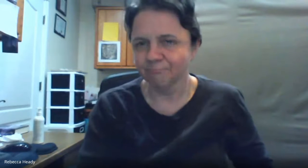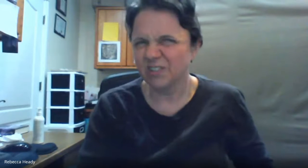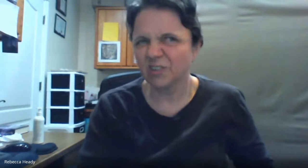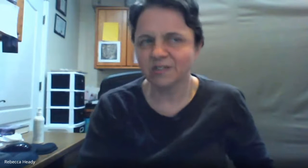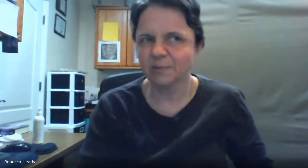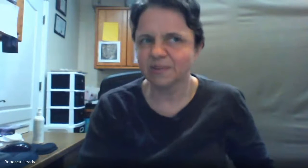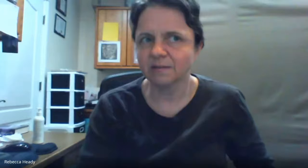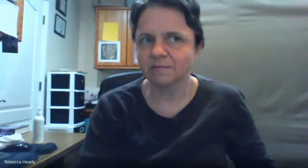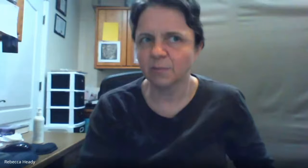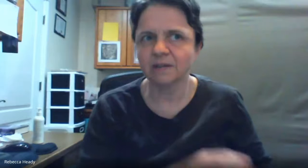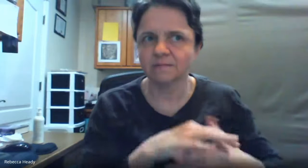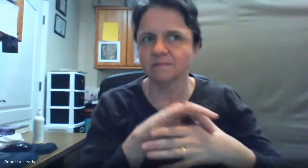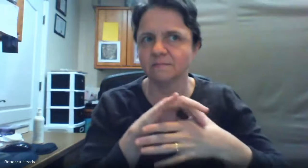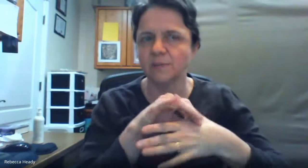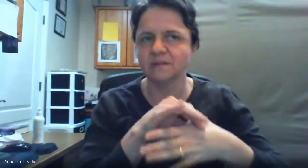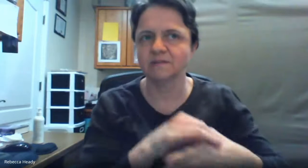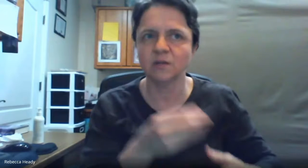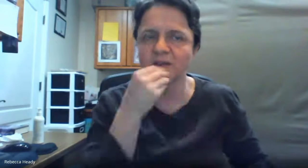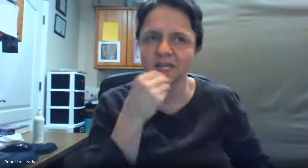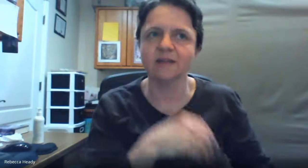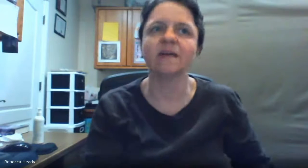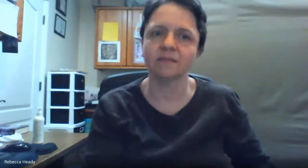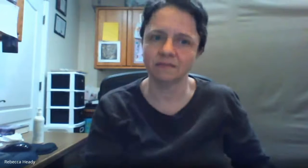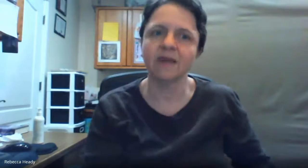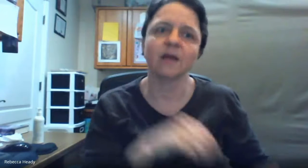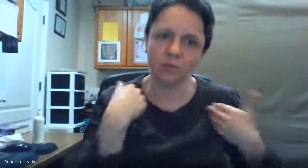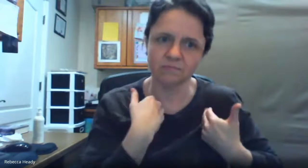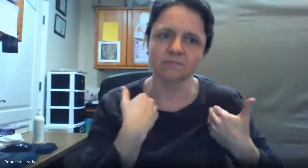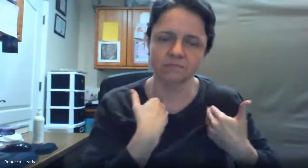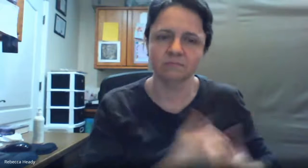Pretty sure it's the same sign. The meat that you eat, and then the animal.